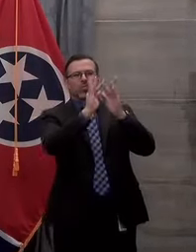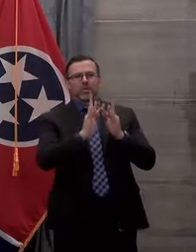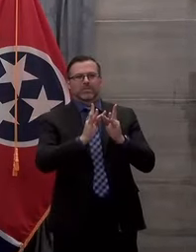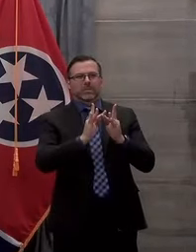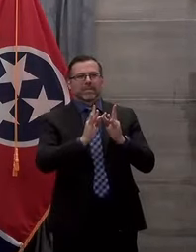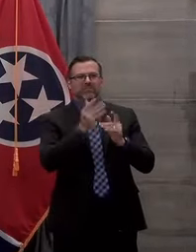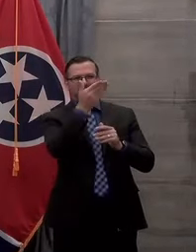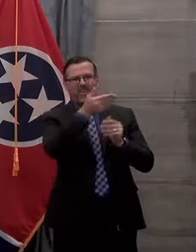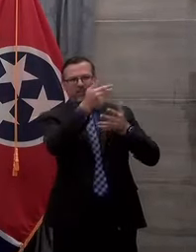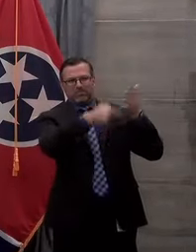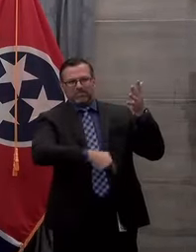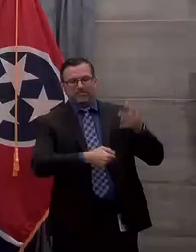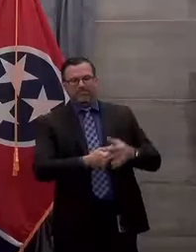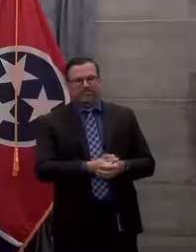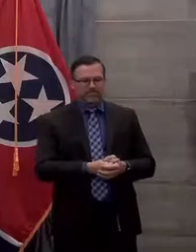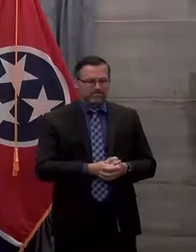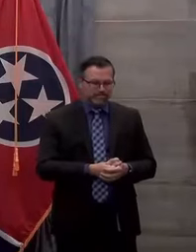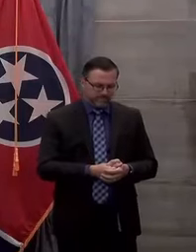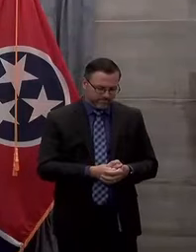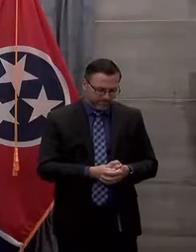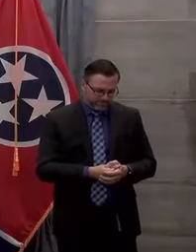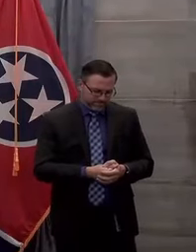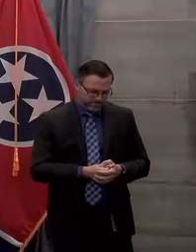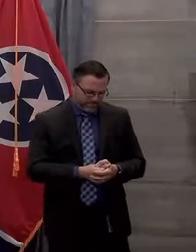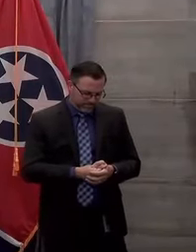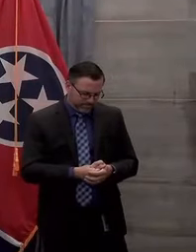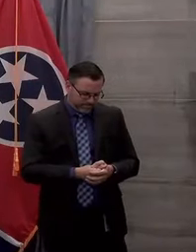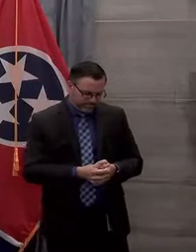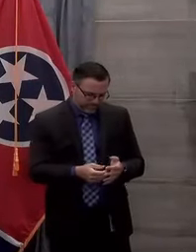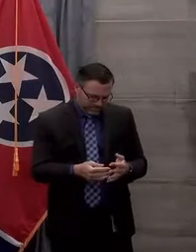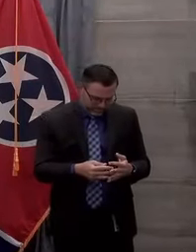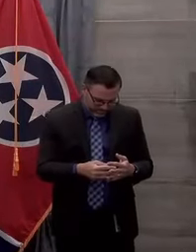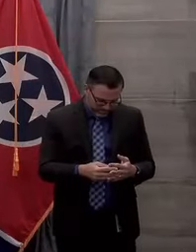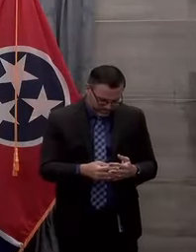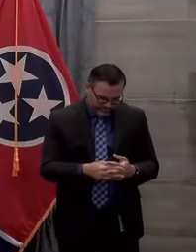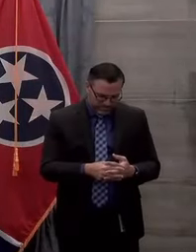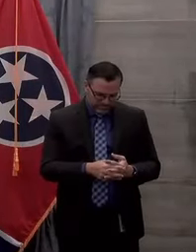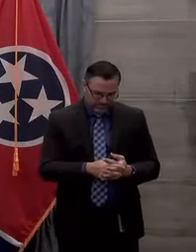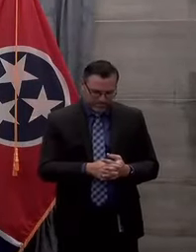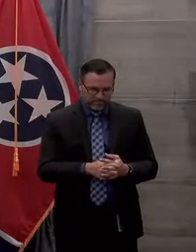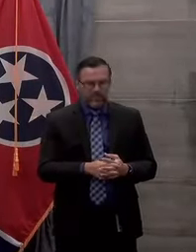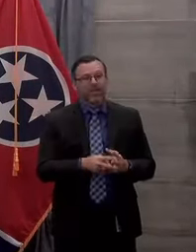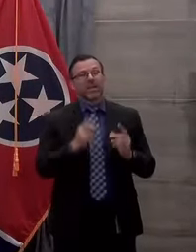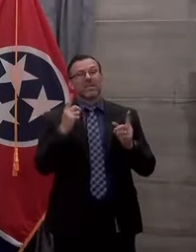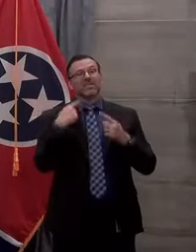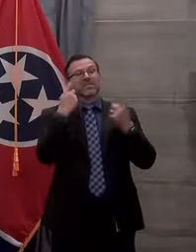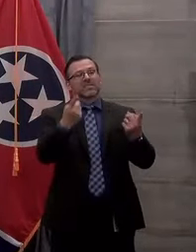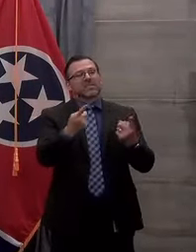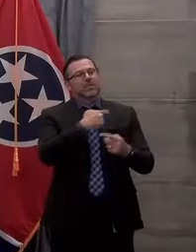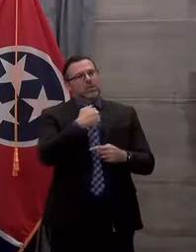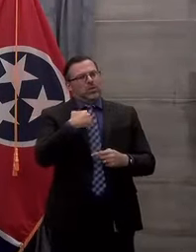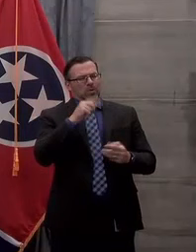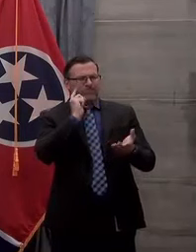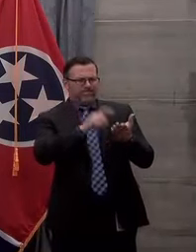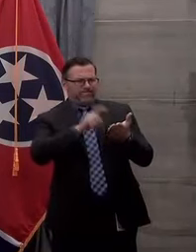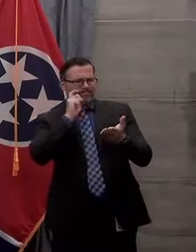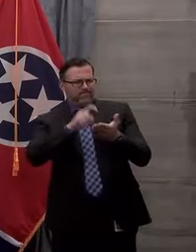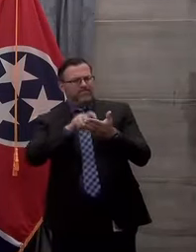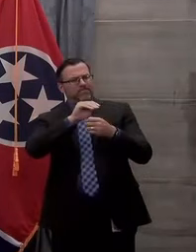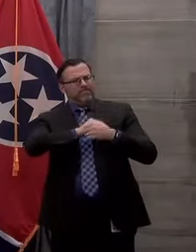engage in that. Throughout the pandemic, we have repeatedly seen how COVID-19 has exposed